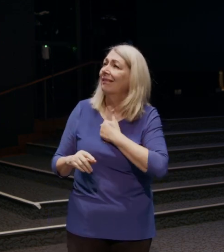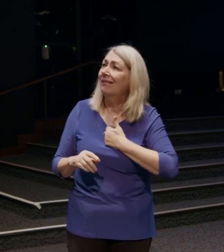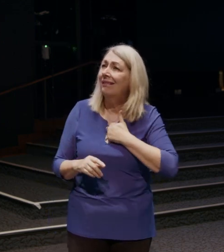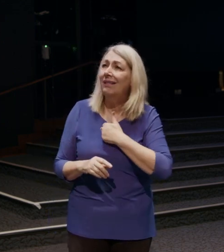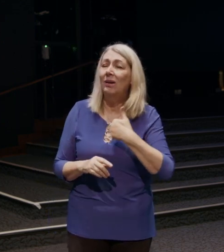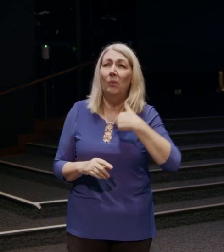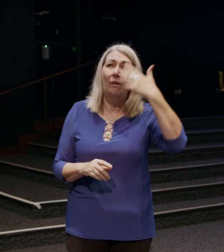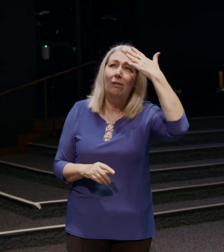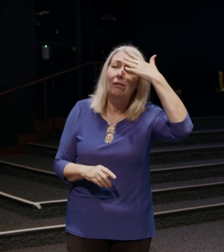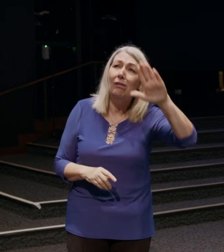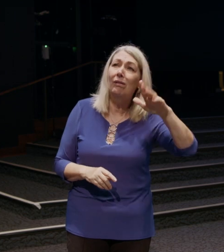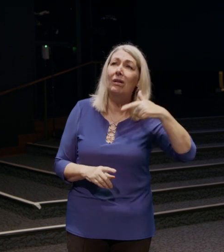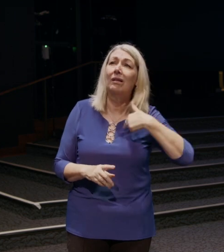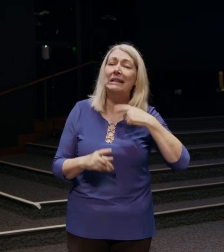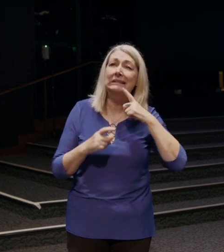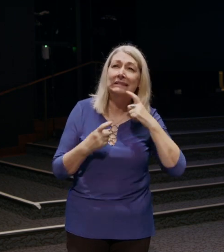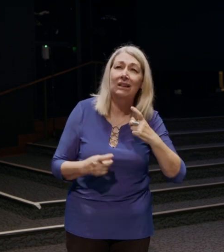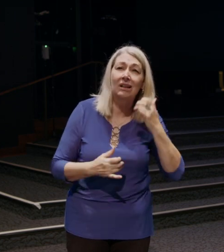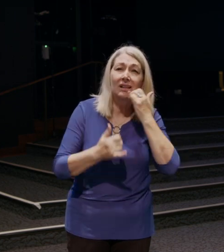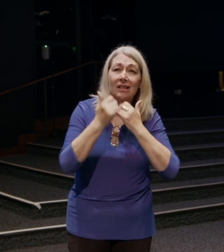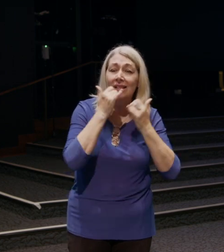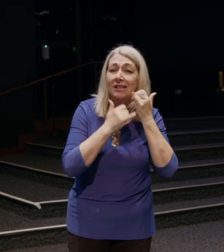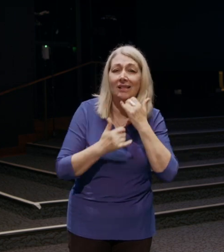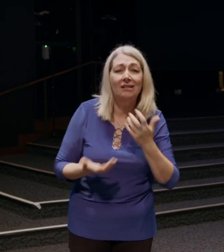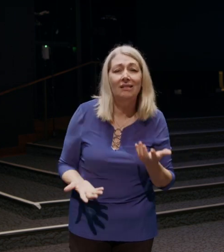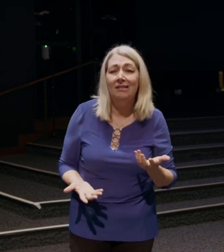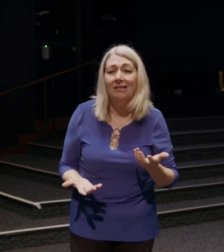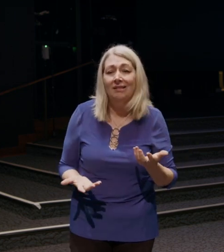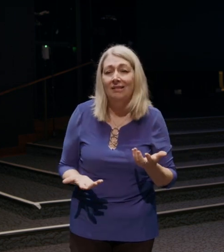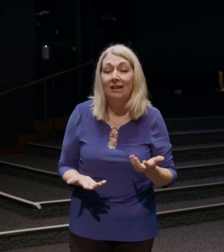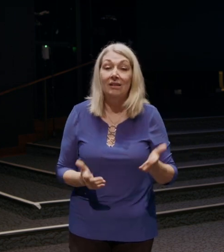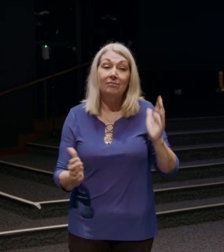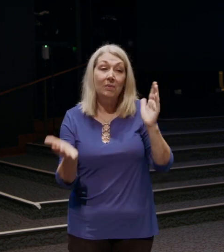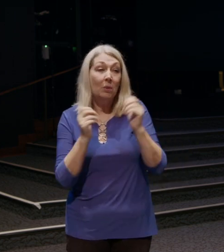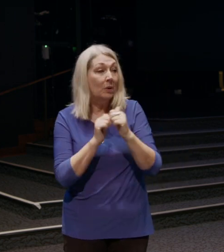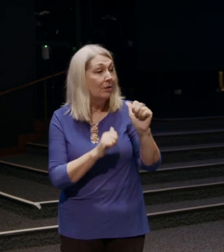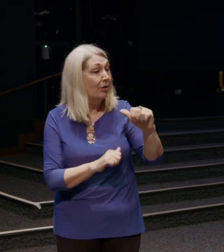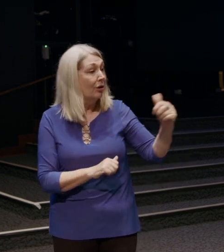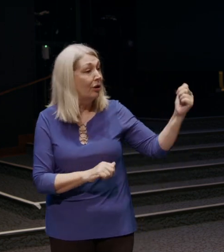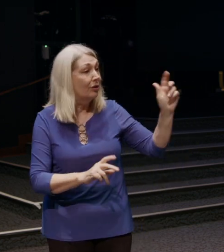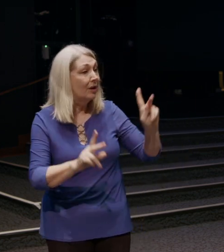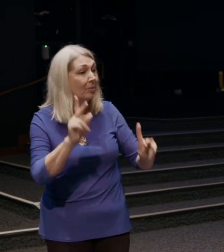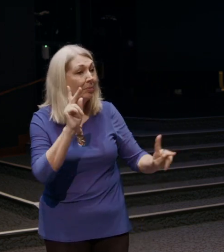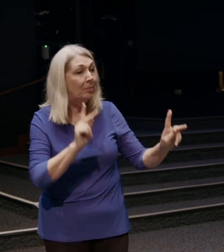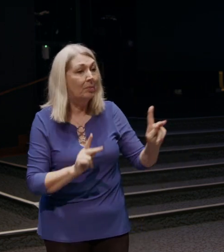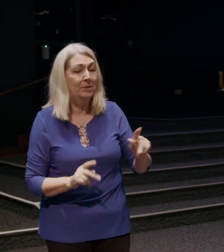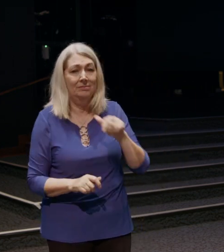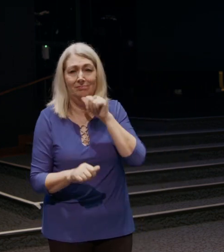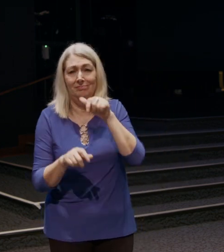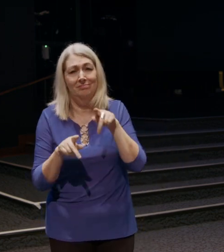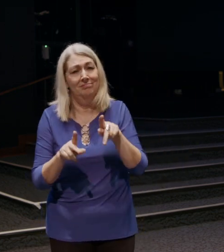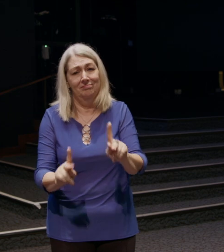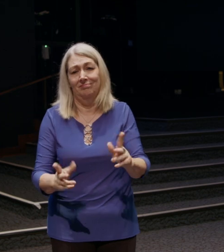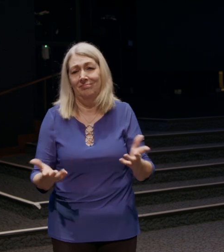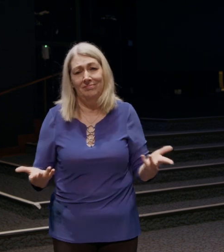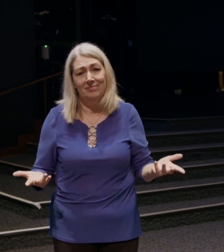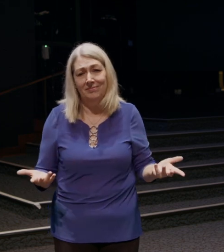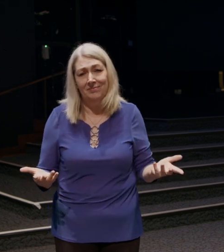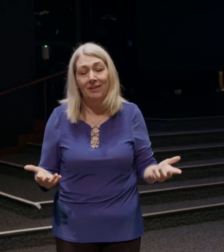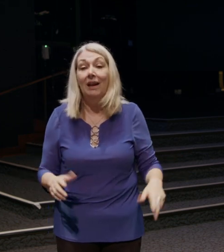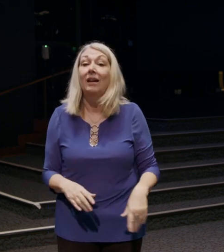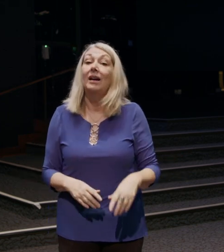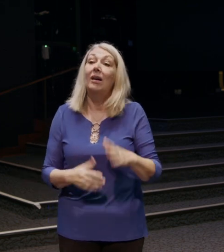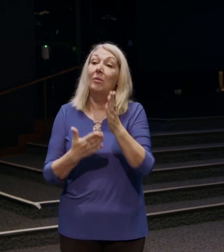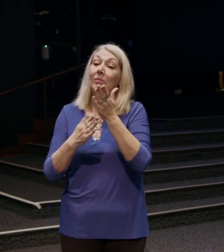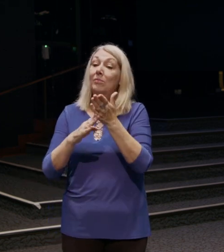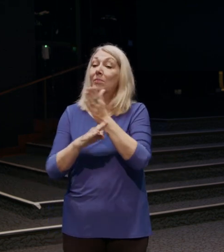inexcusable. Our comparisons with others are impermissible. And then in the early